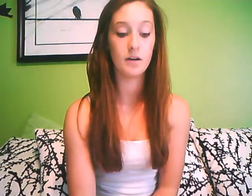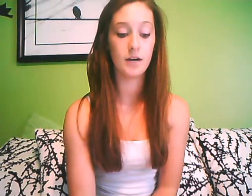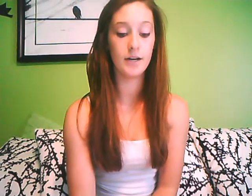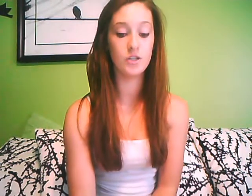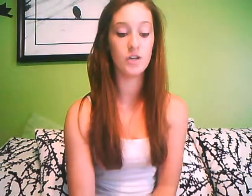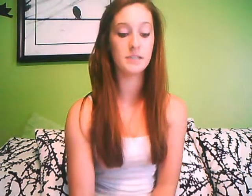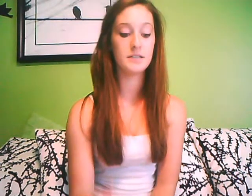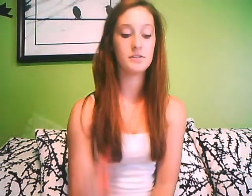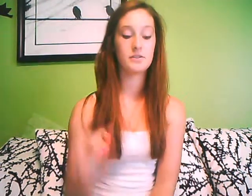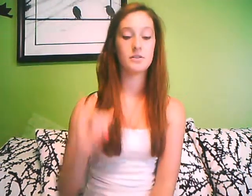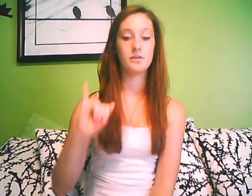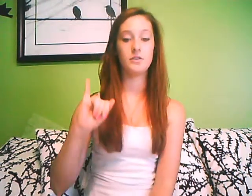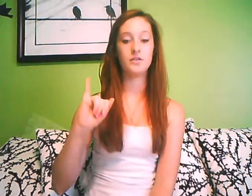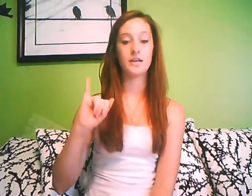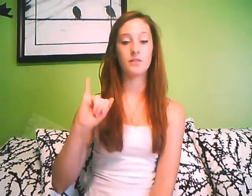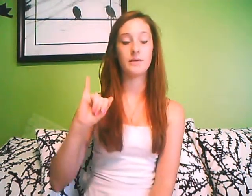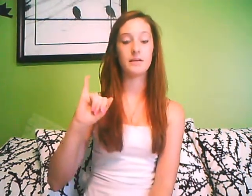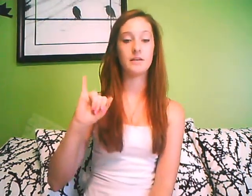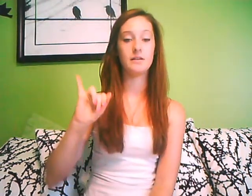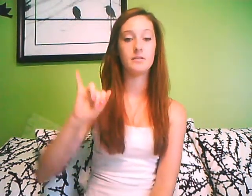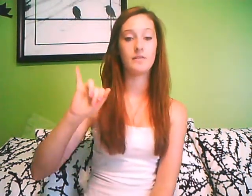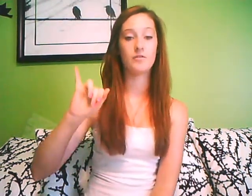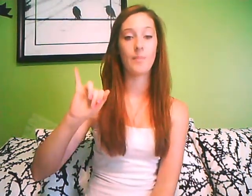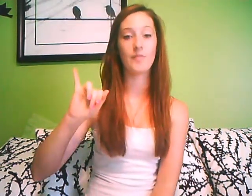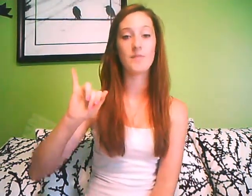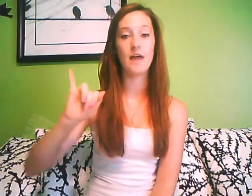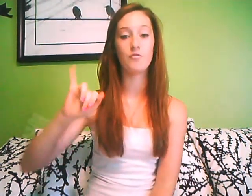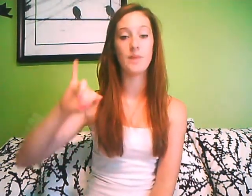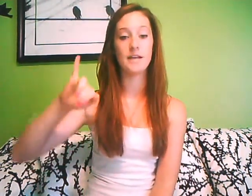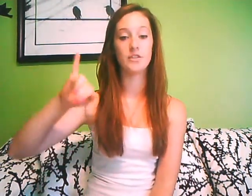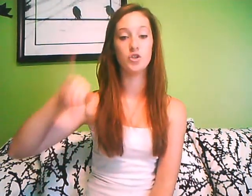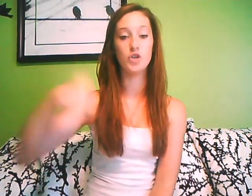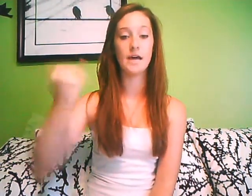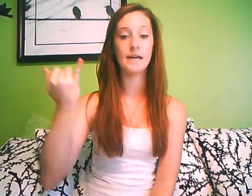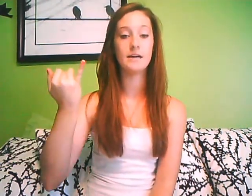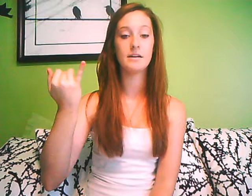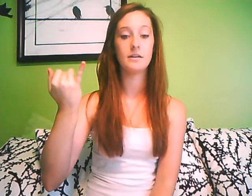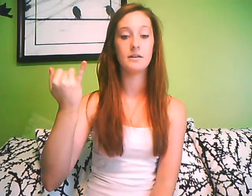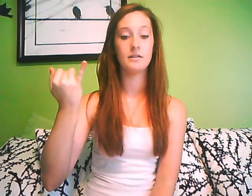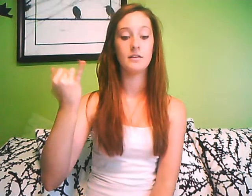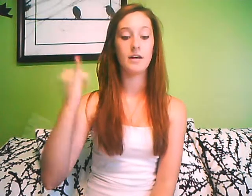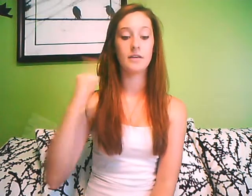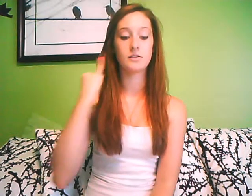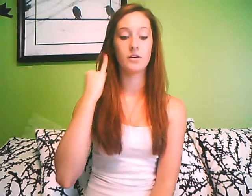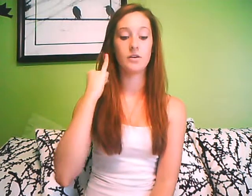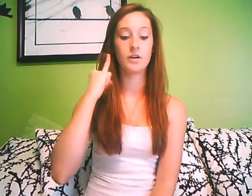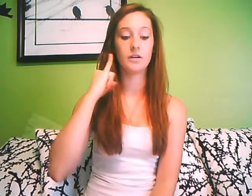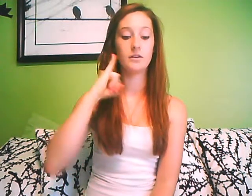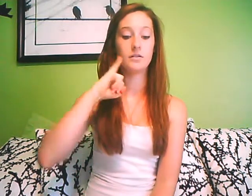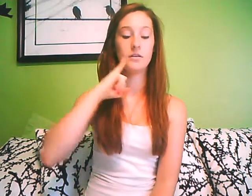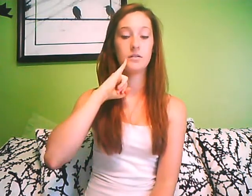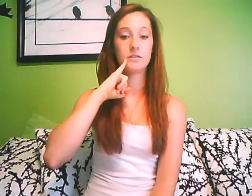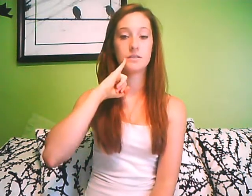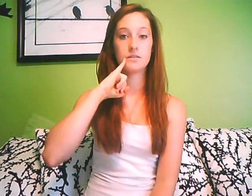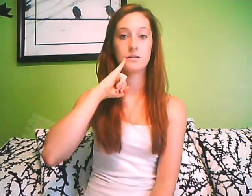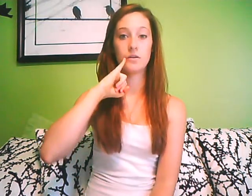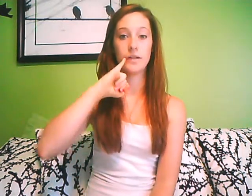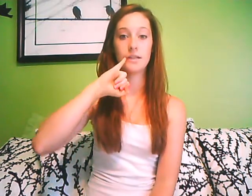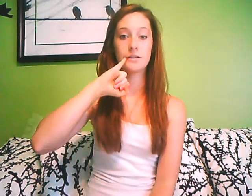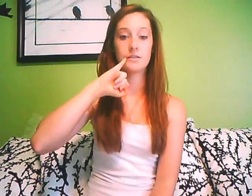Sorry. Jealous, you take your pinky. If you remember from the alphabet, it's a J. So you're gonna go like this. You're